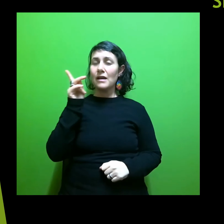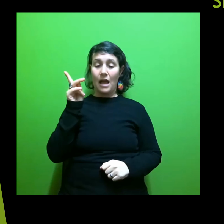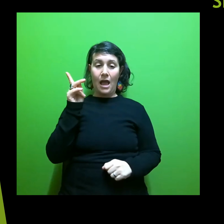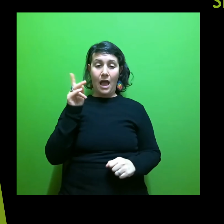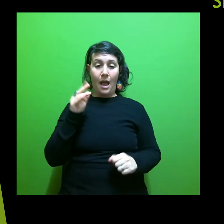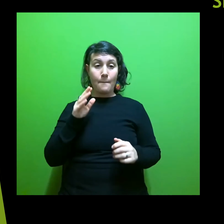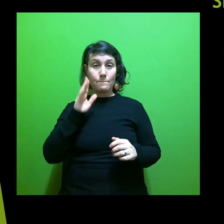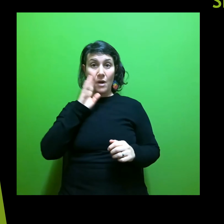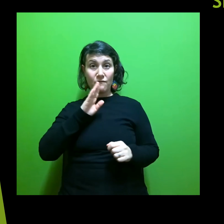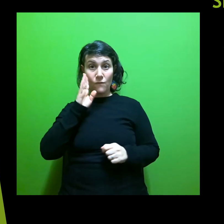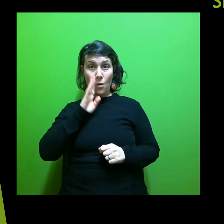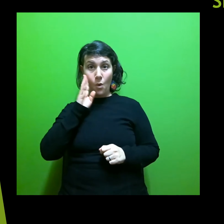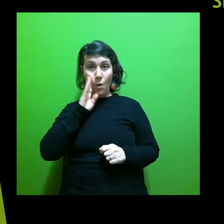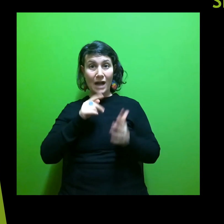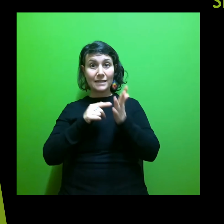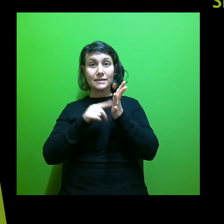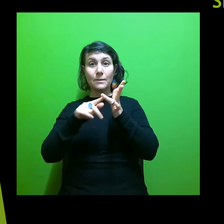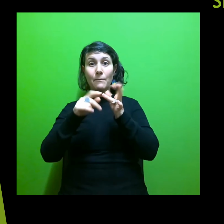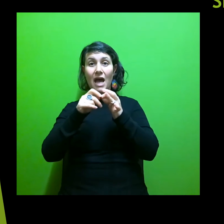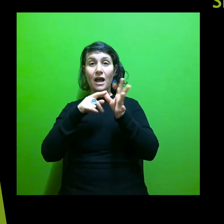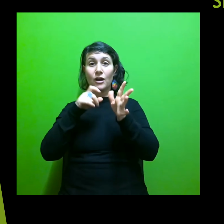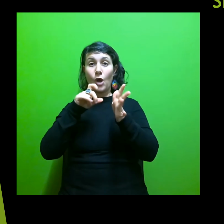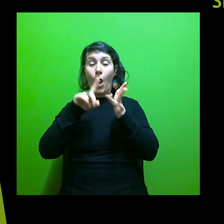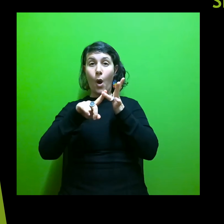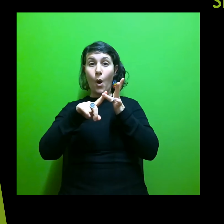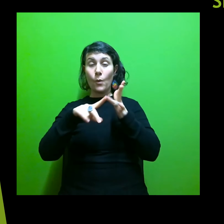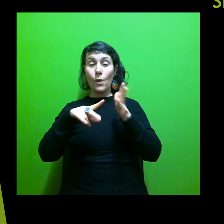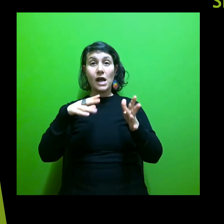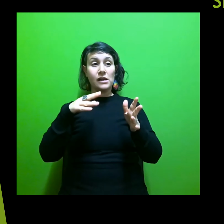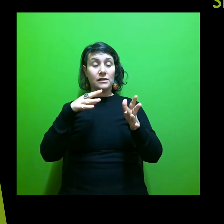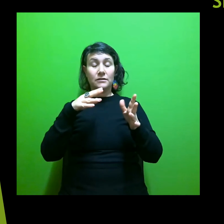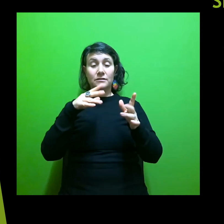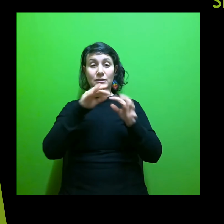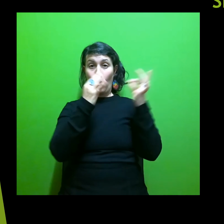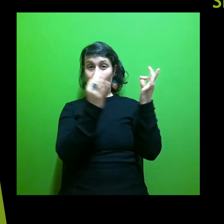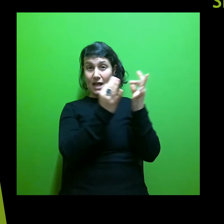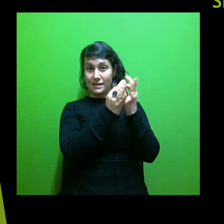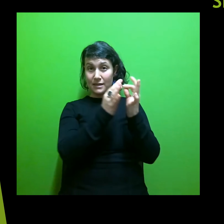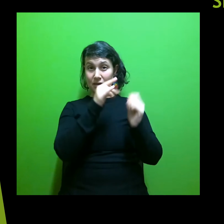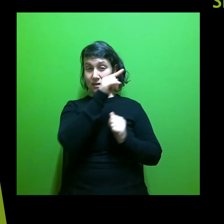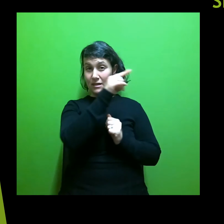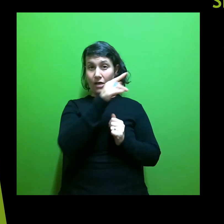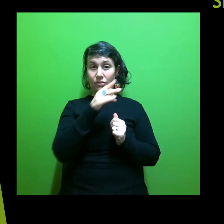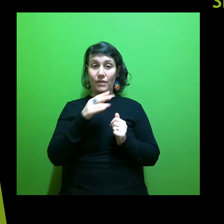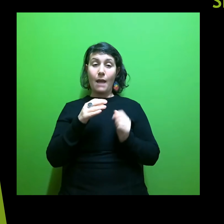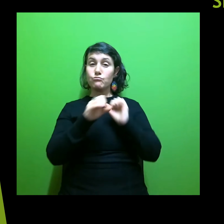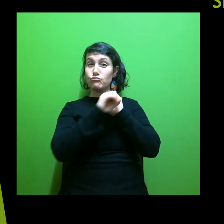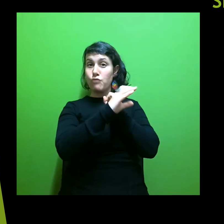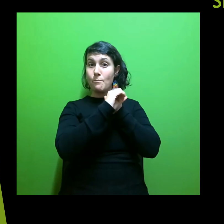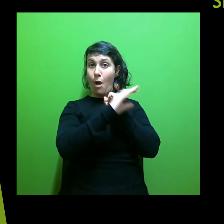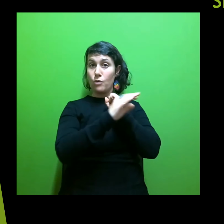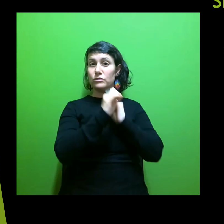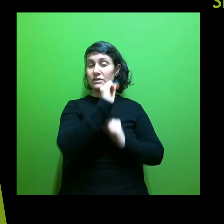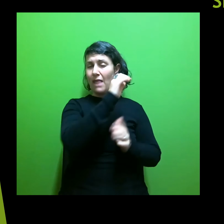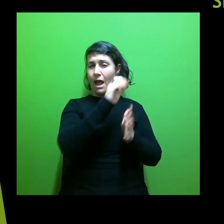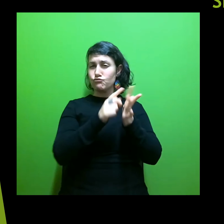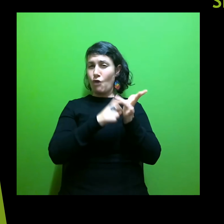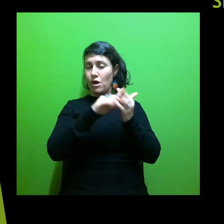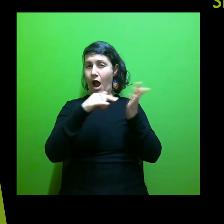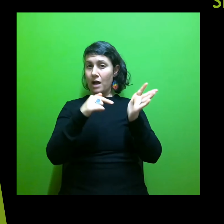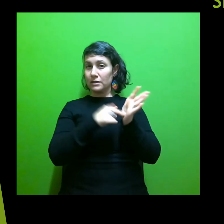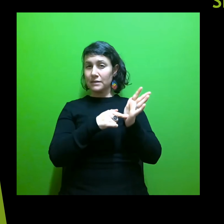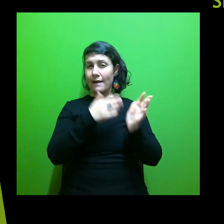plain packaging laws have had a really big impact on the tobacco industry's ability to promote their products, which in essence